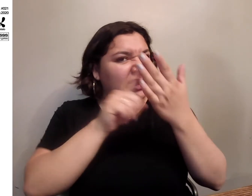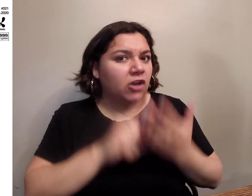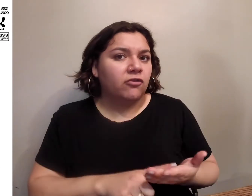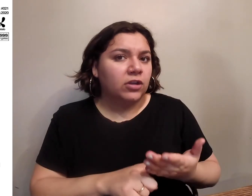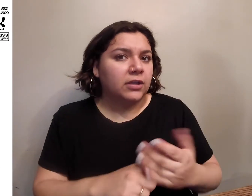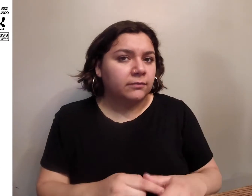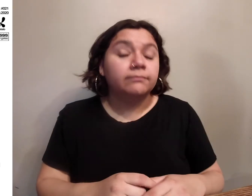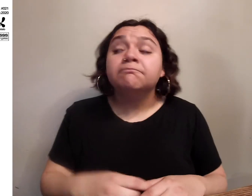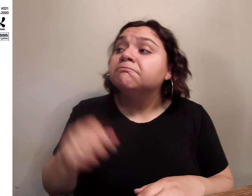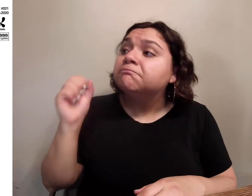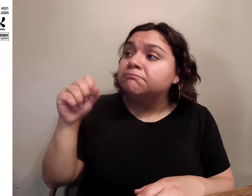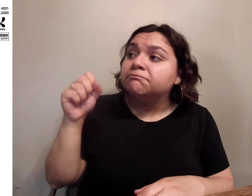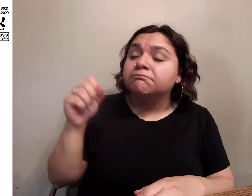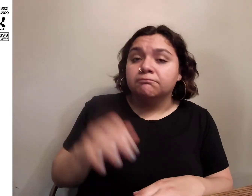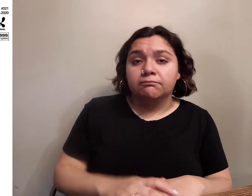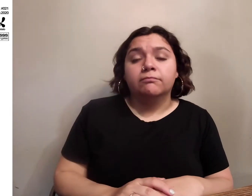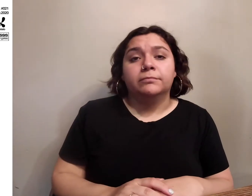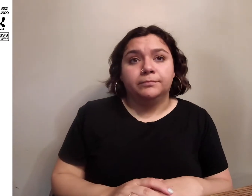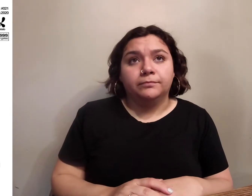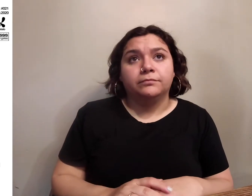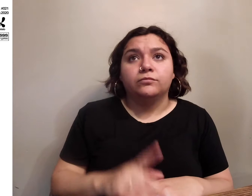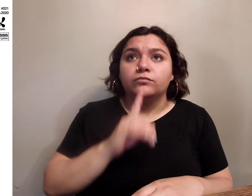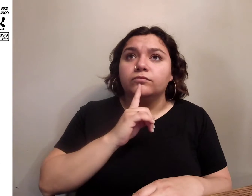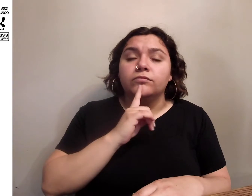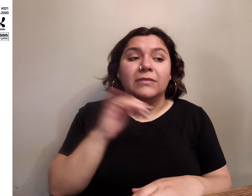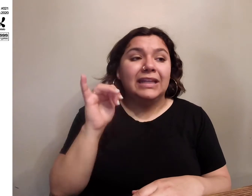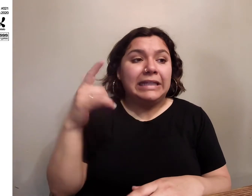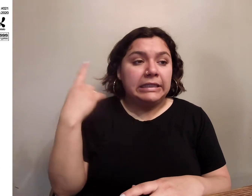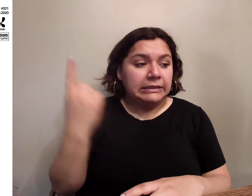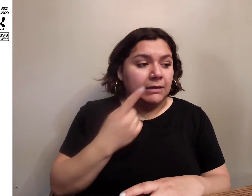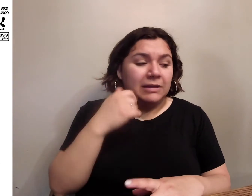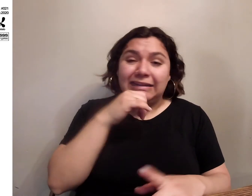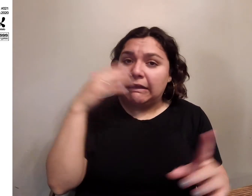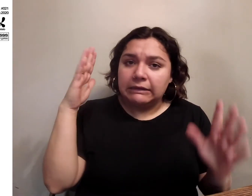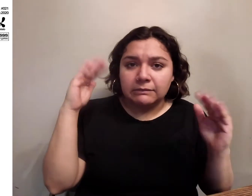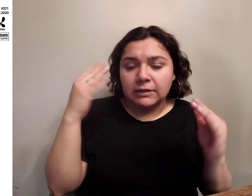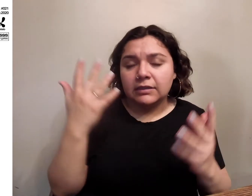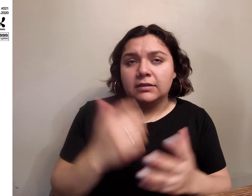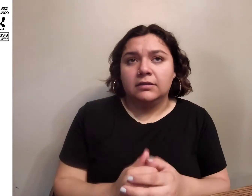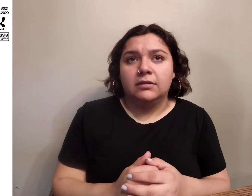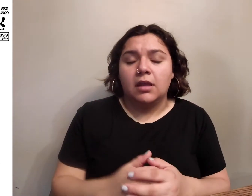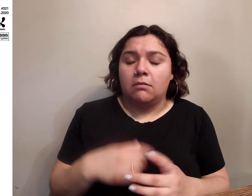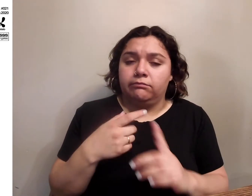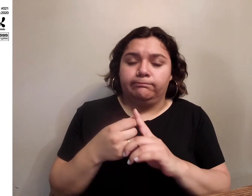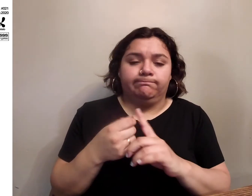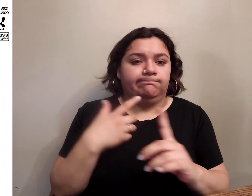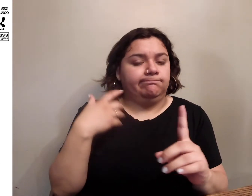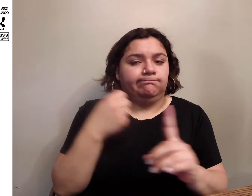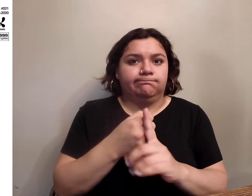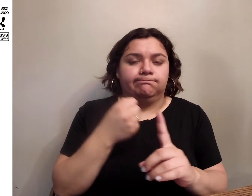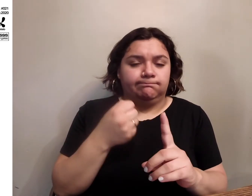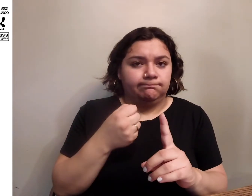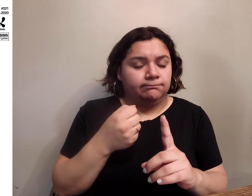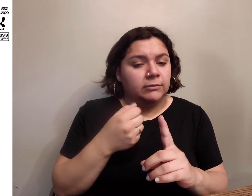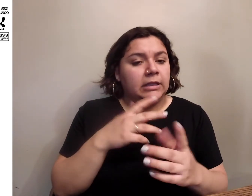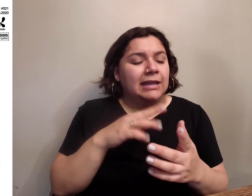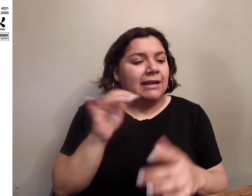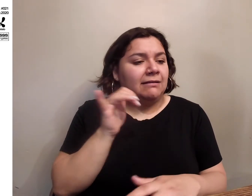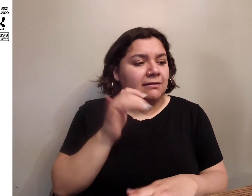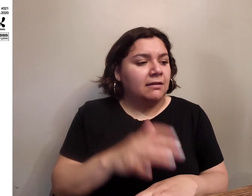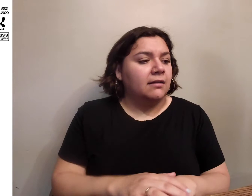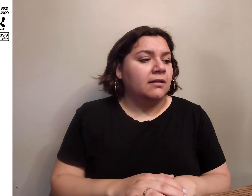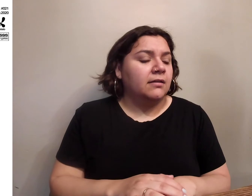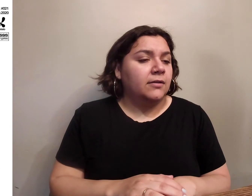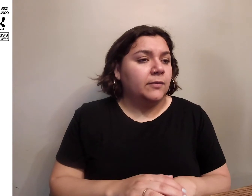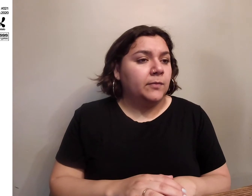Yes. It's throwing something unexpected your way. It's like